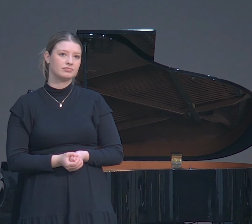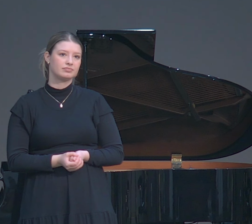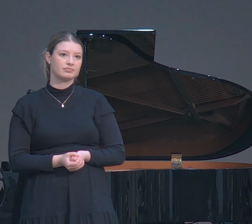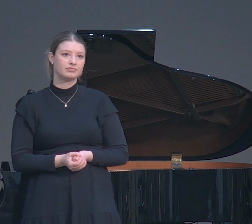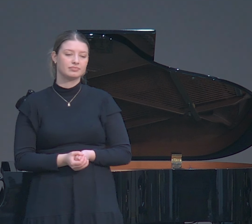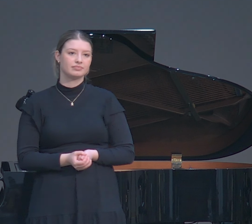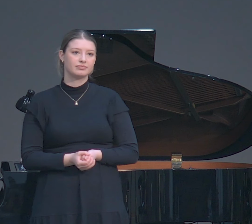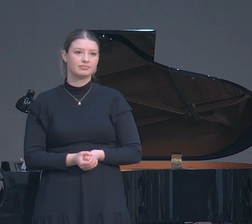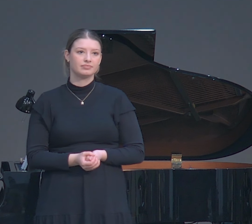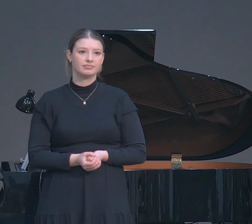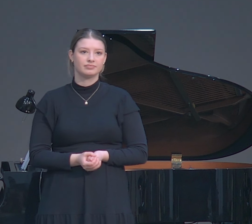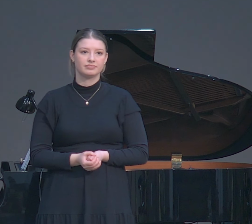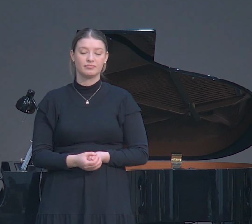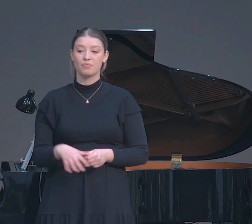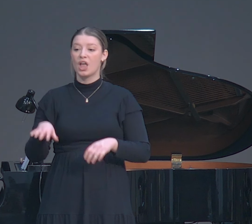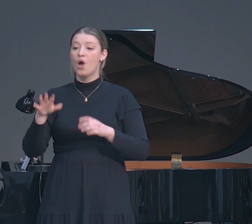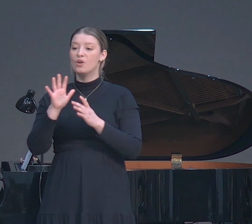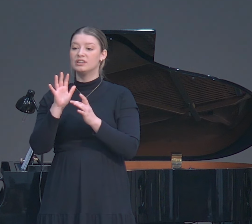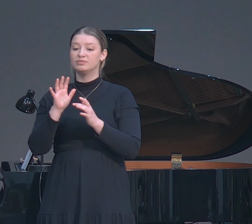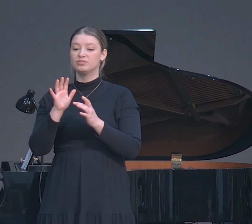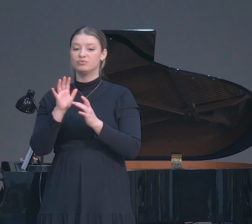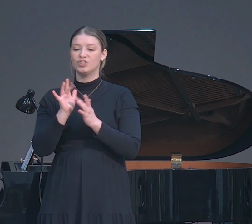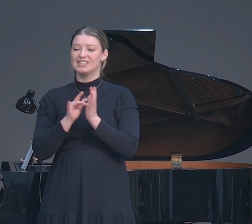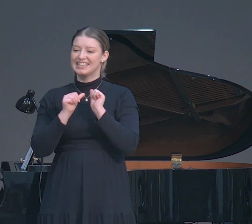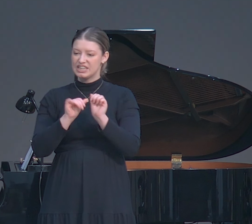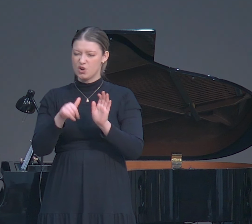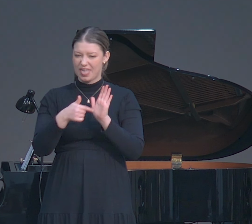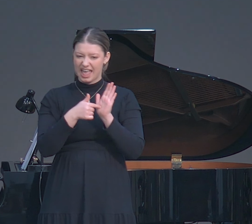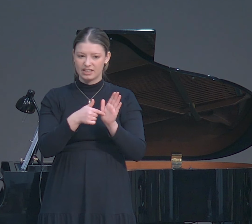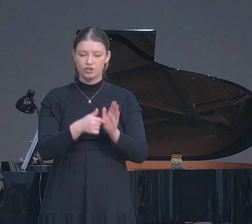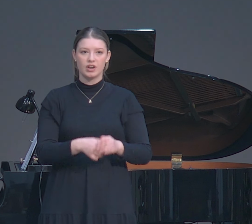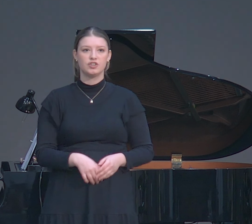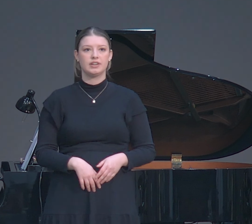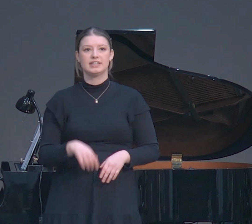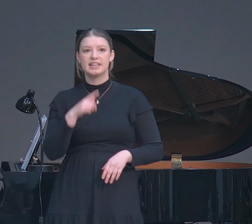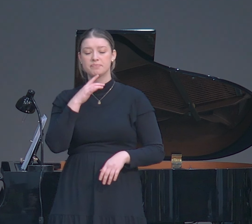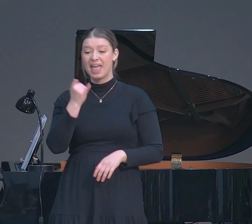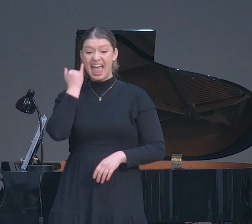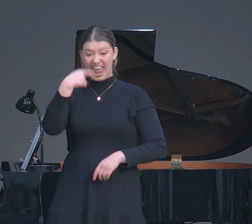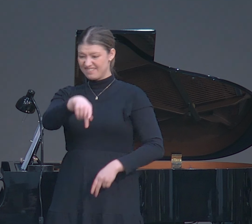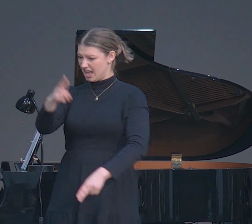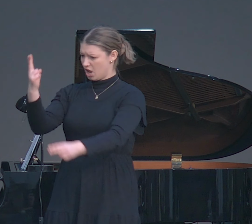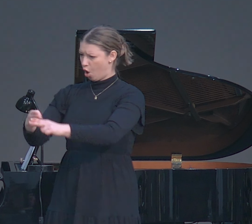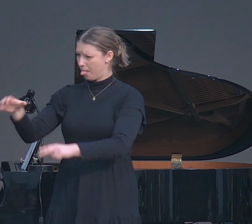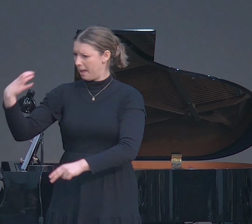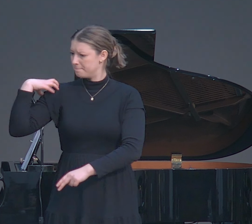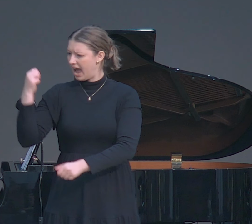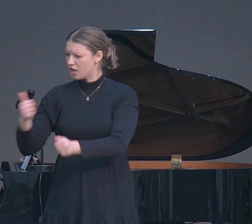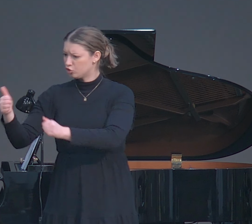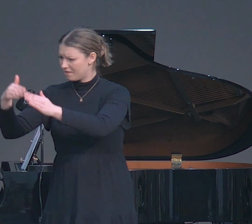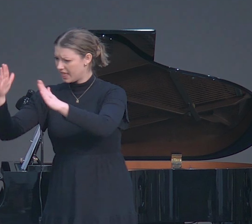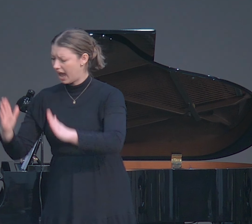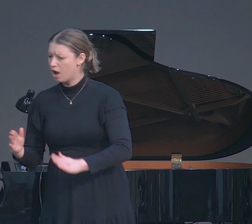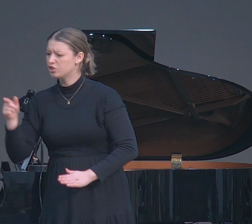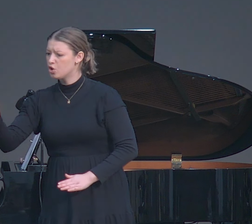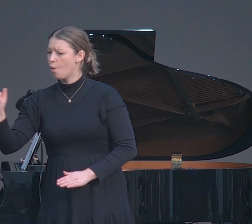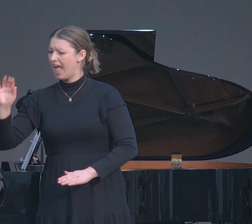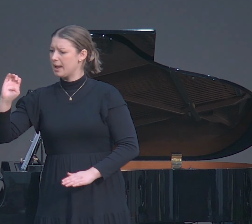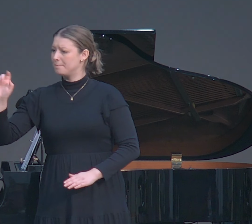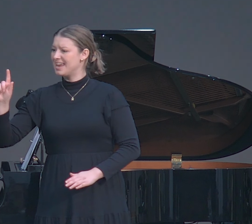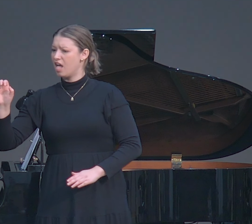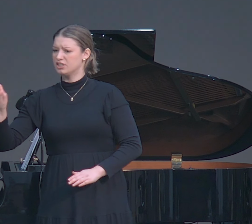a great illustration. If they've called the master of the house Beelzebul, how much more will they malign those of his household? Beelzebul, without